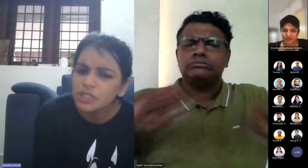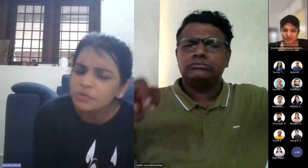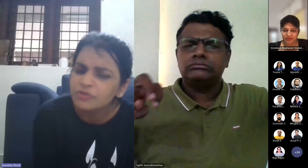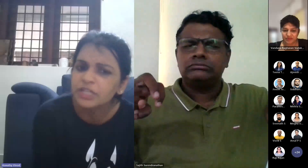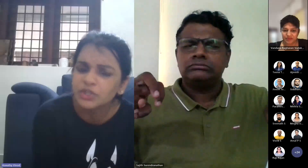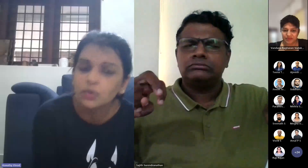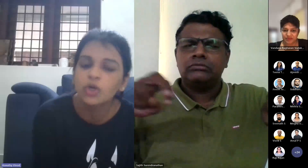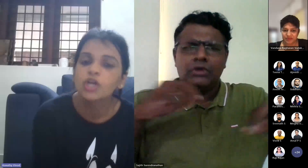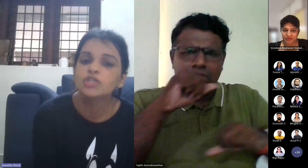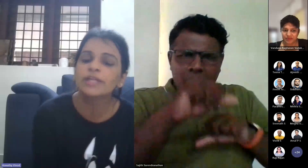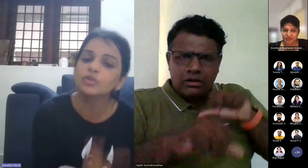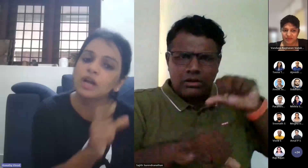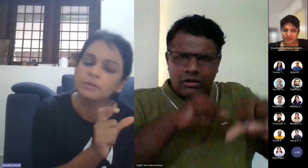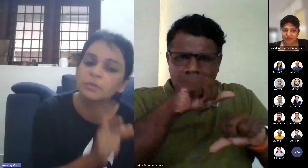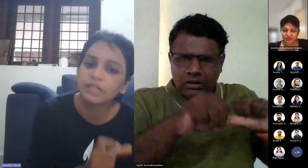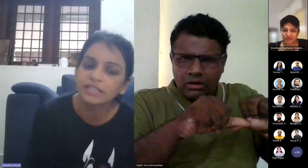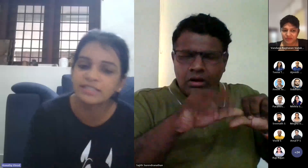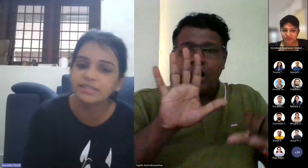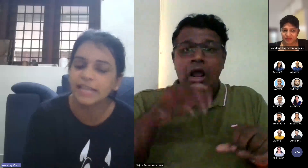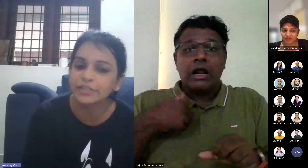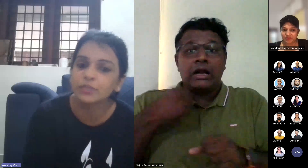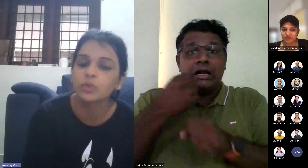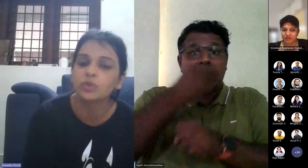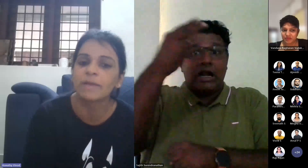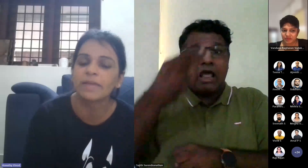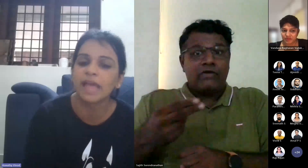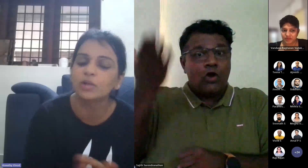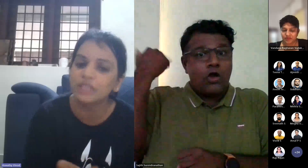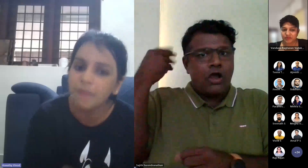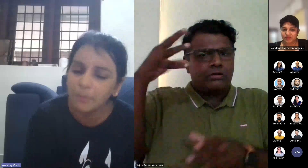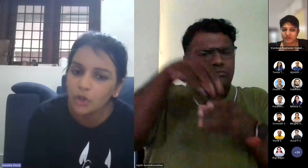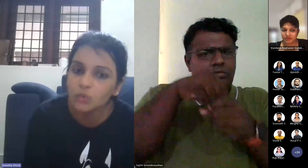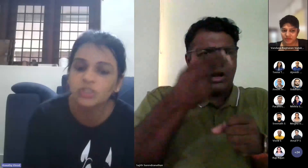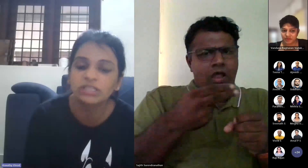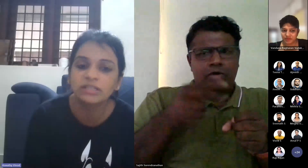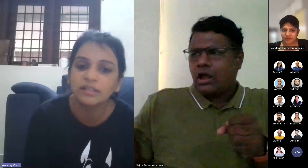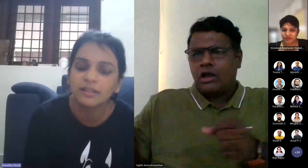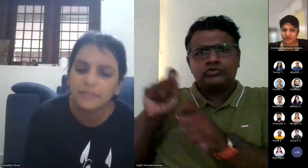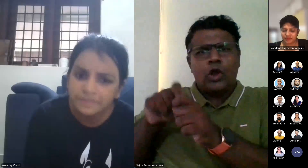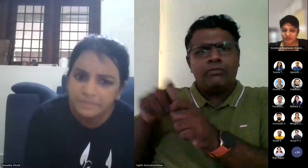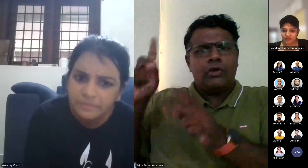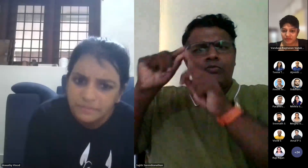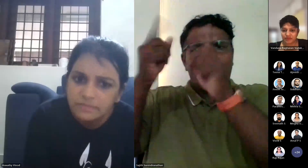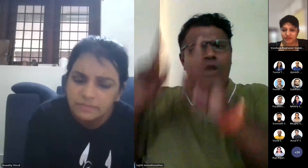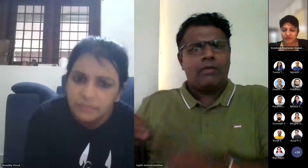it's possible for me too. So I took up the words related to programming. I looked them up on Google.